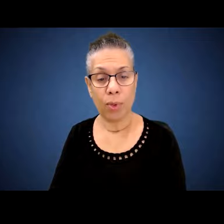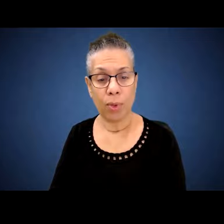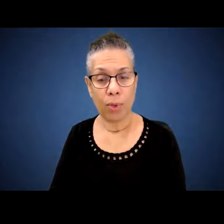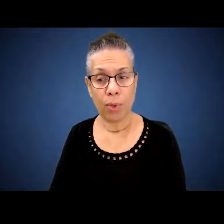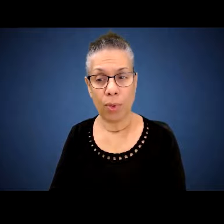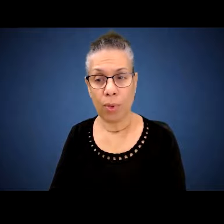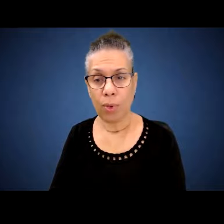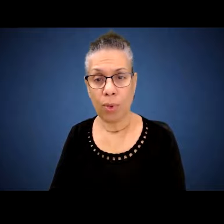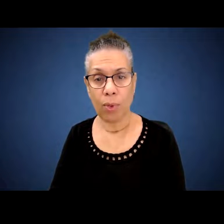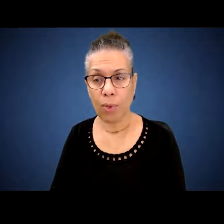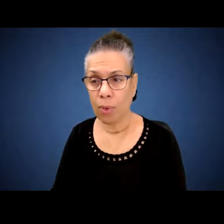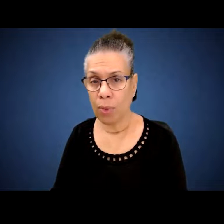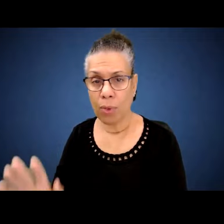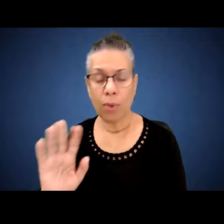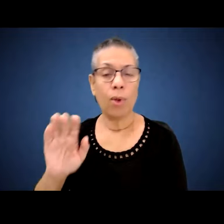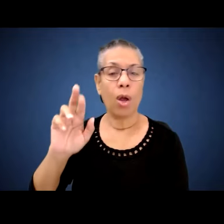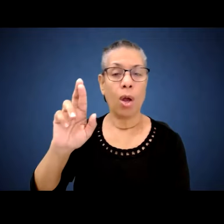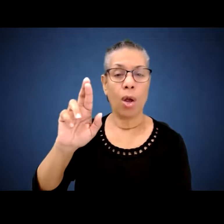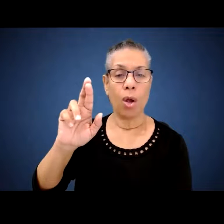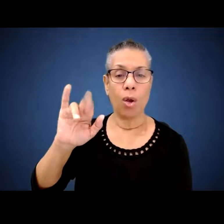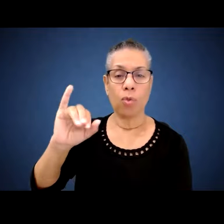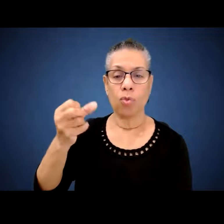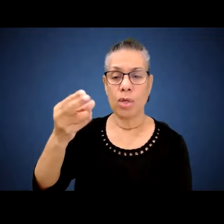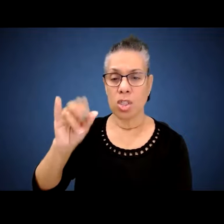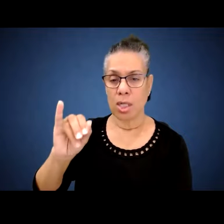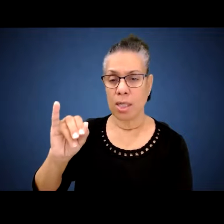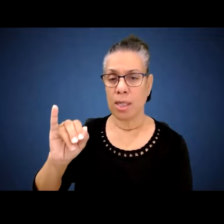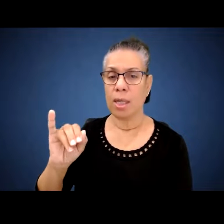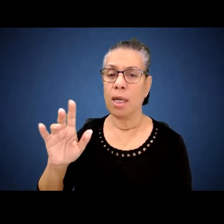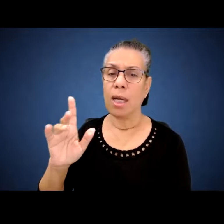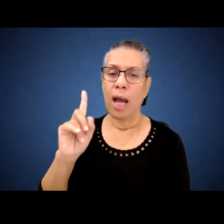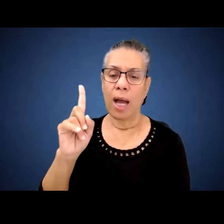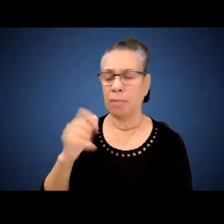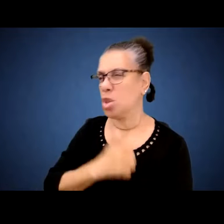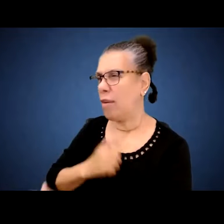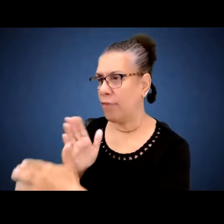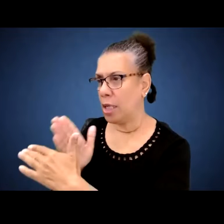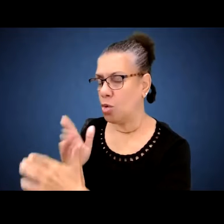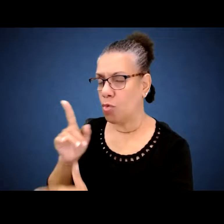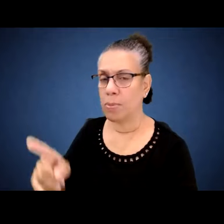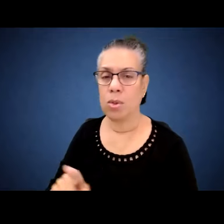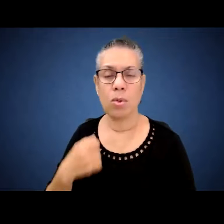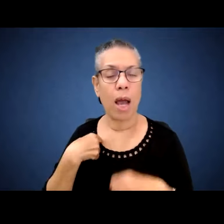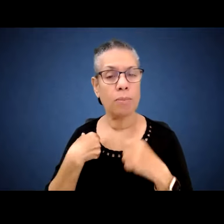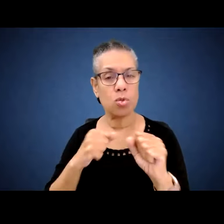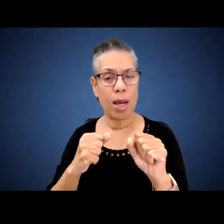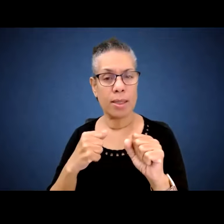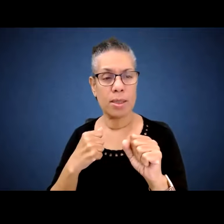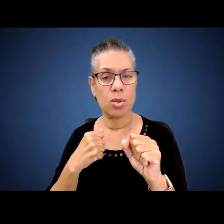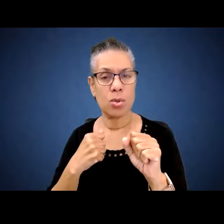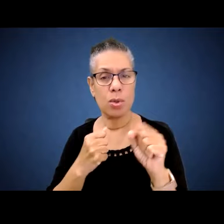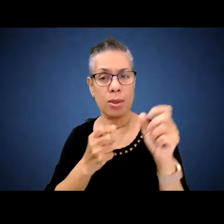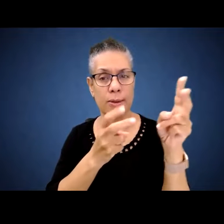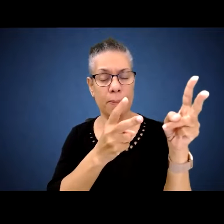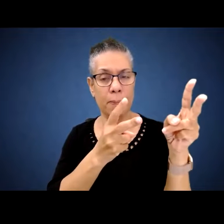I just want to interrupt for a second. Sorry, Lydia, if you were in the middle. I'm trying to paste the entire